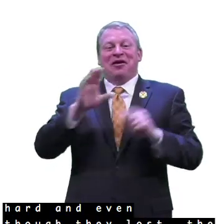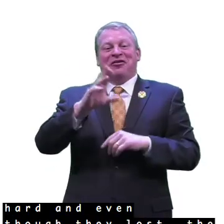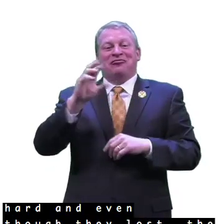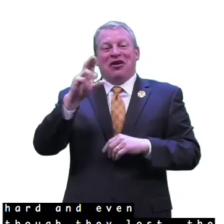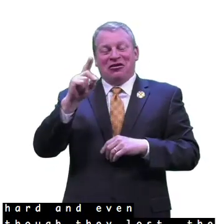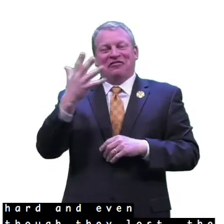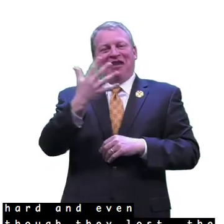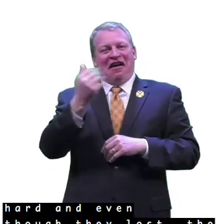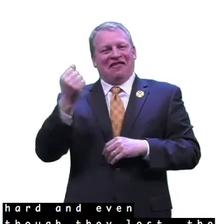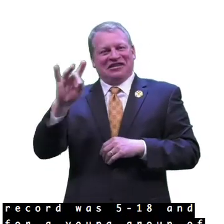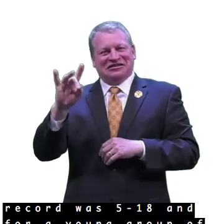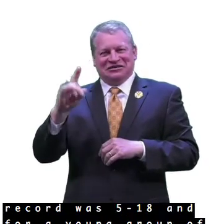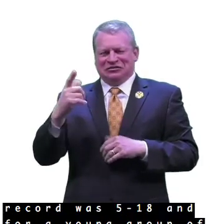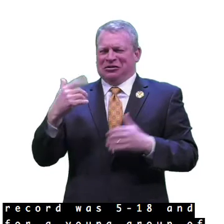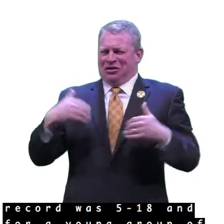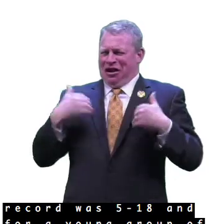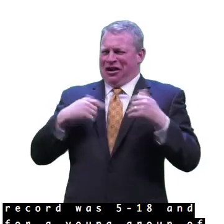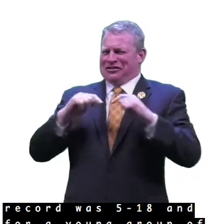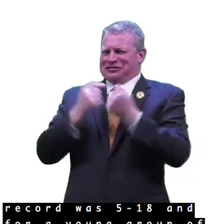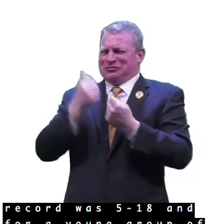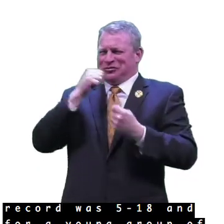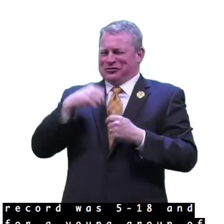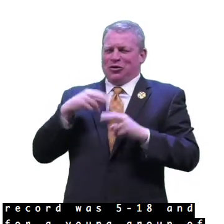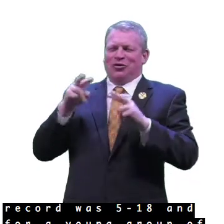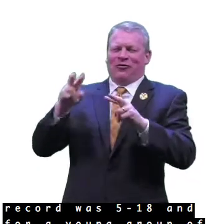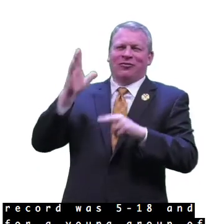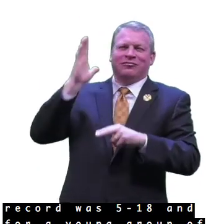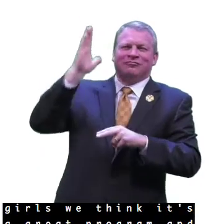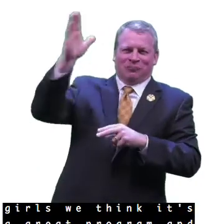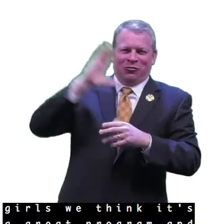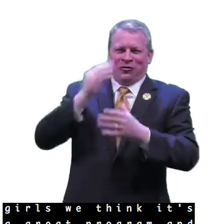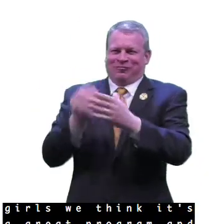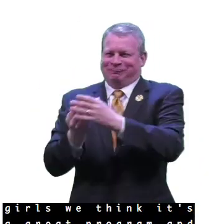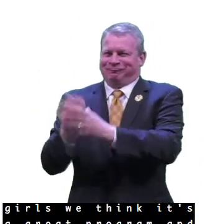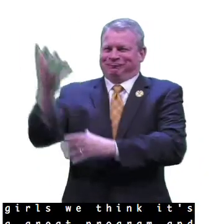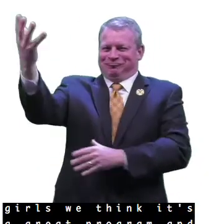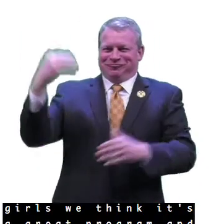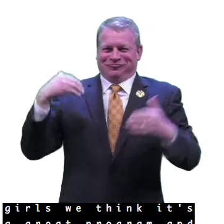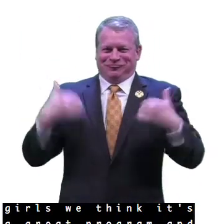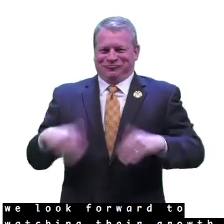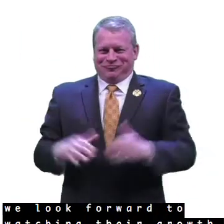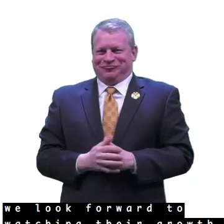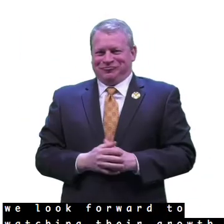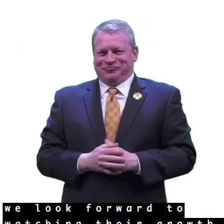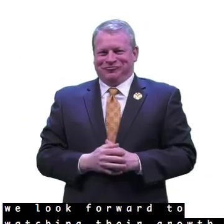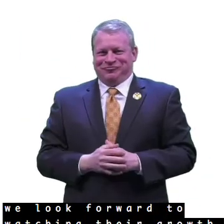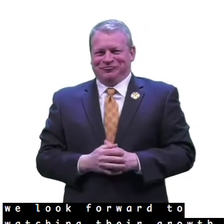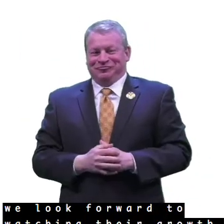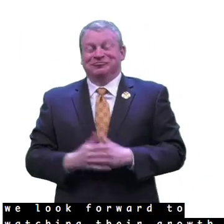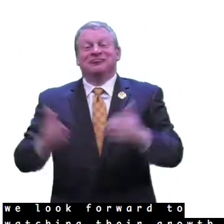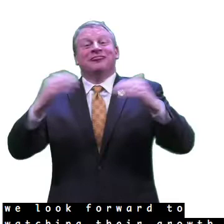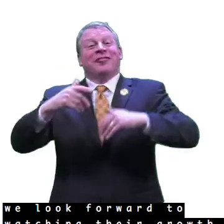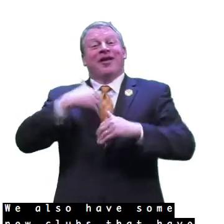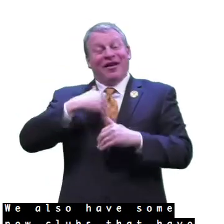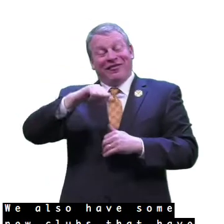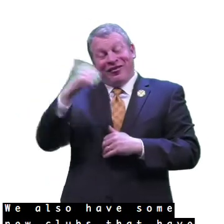even though they lost, their record was 5-18, and for a young group of girls, we think it's a great program, and we look forward to watching their growth.